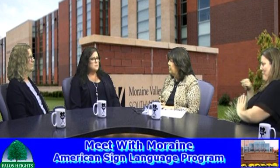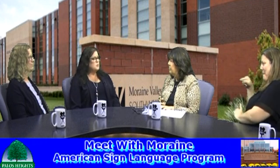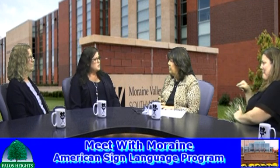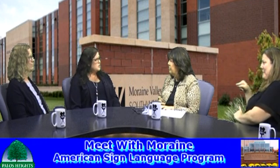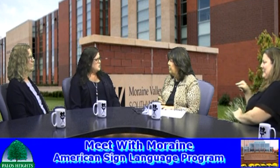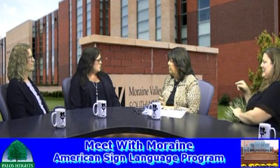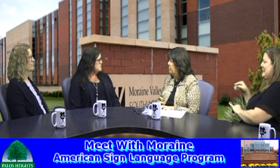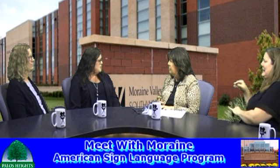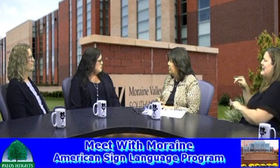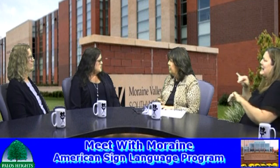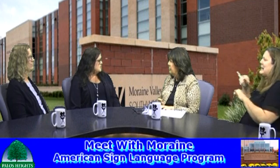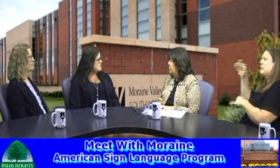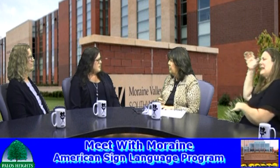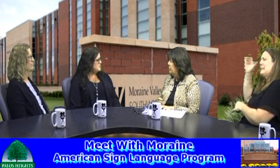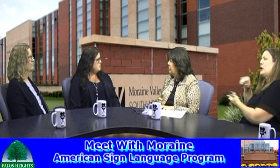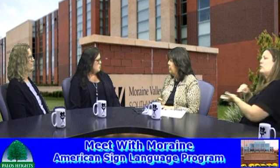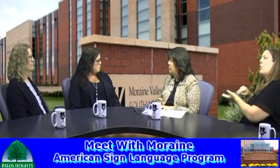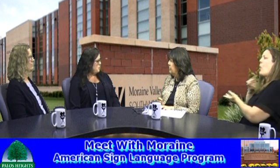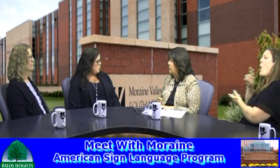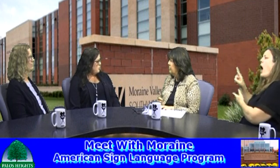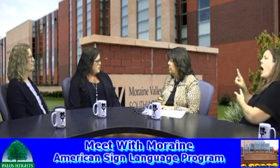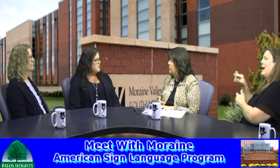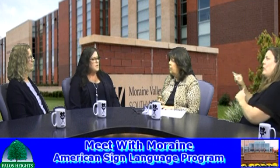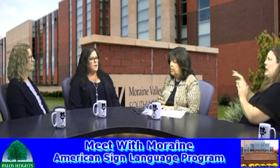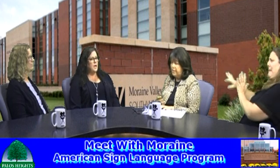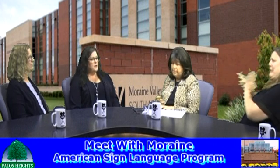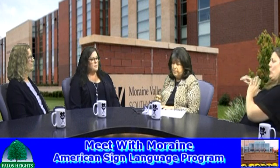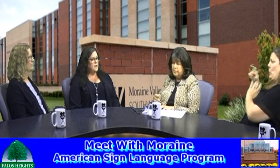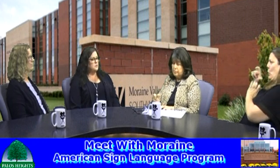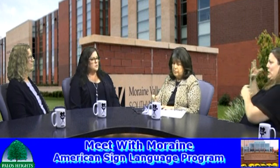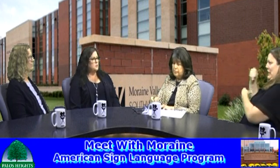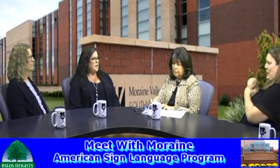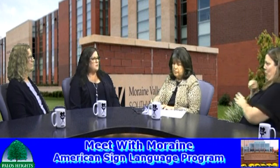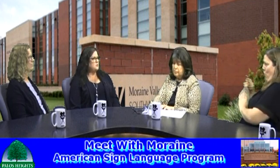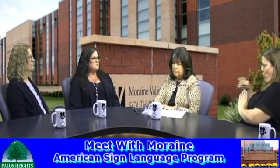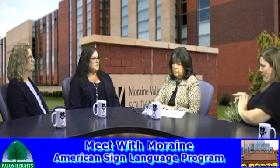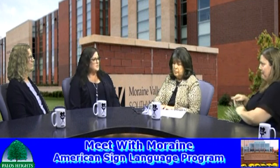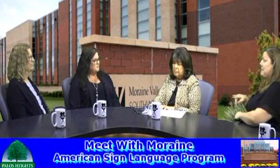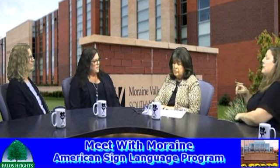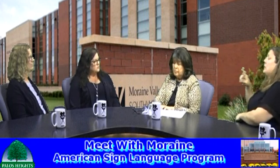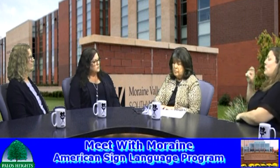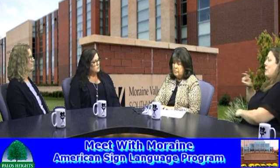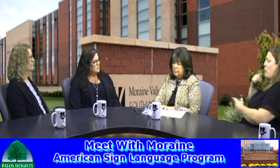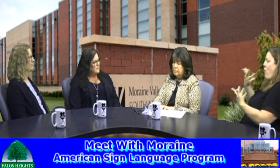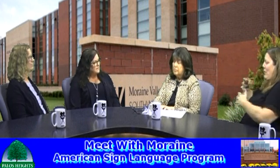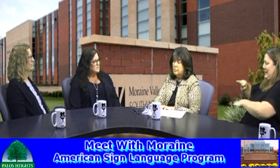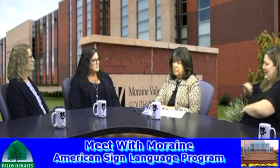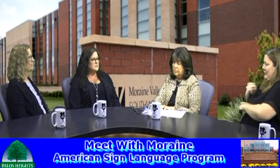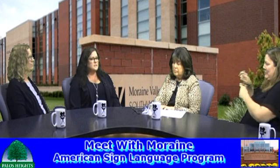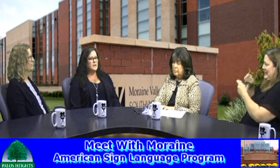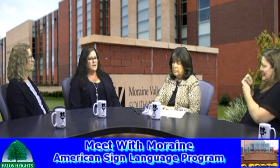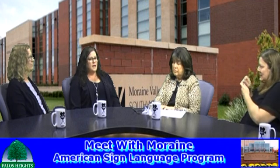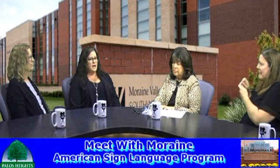is similar to nursing, where it's a selective enrollment program. Okay. And so you would have to have satisfied certain